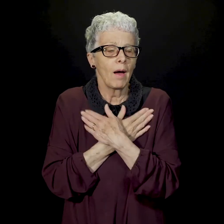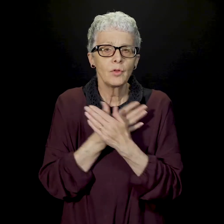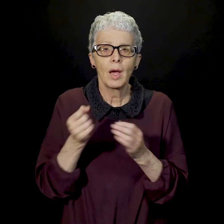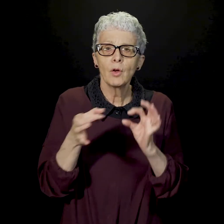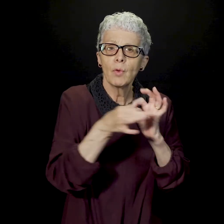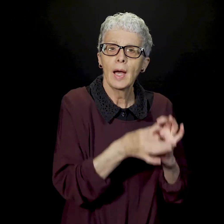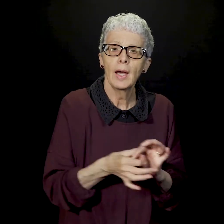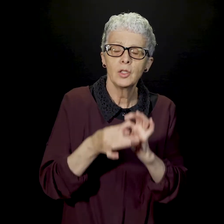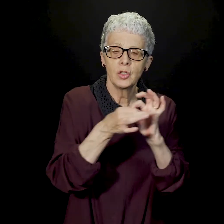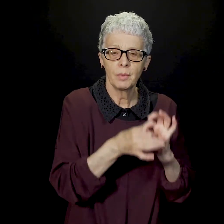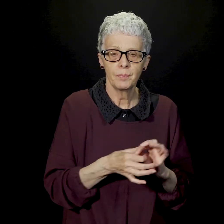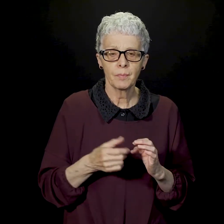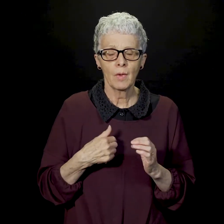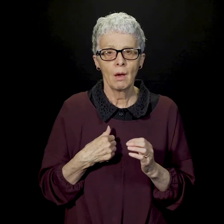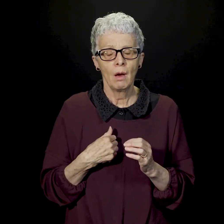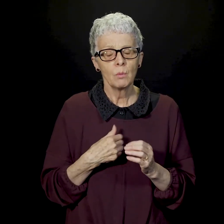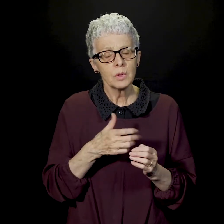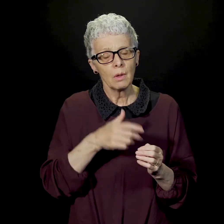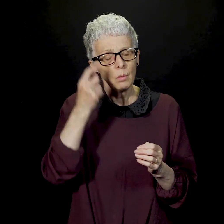I was just really inspired when I thought about it.